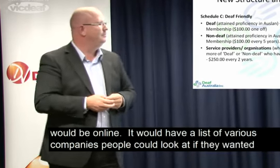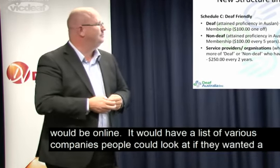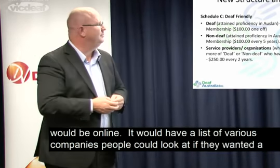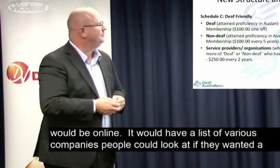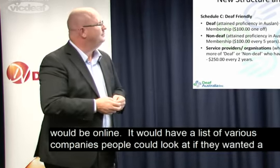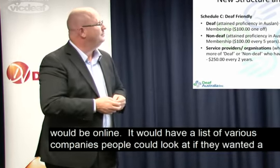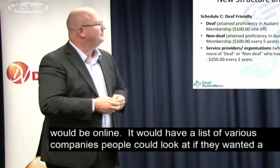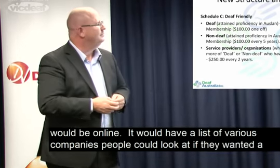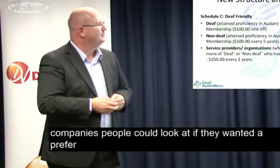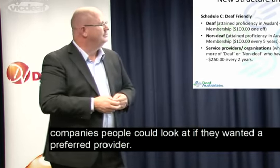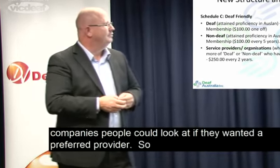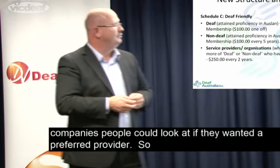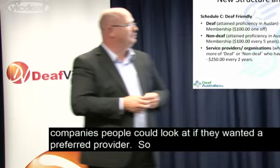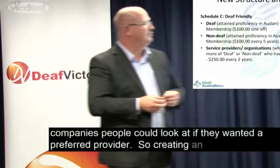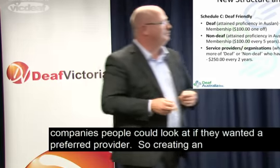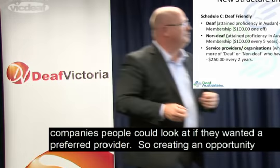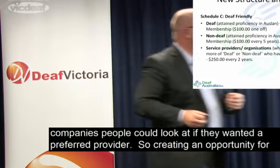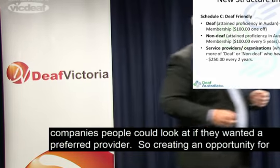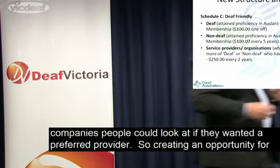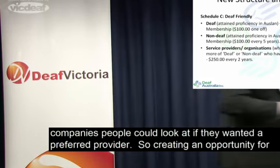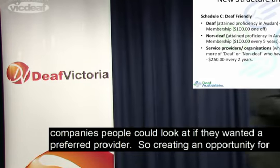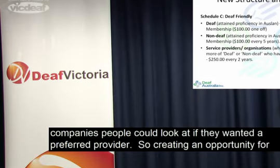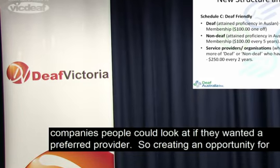financial incentives for people and organisations as well.